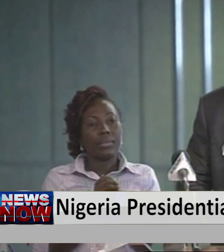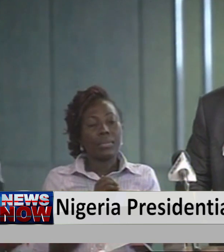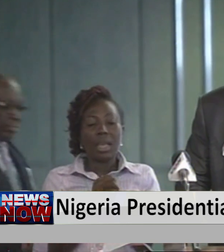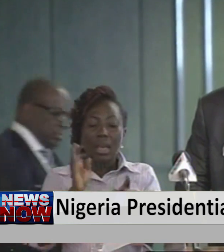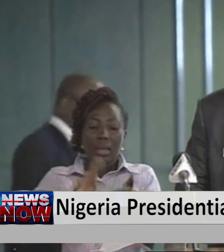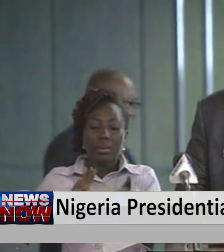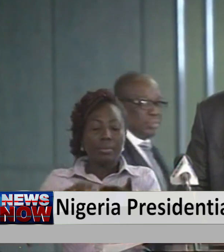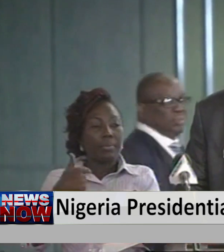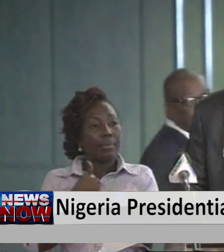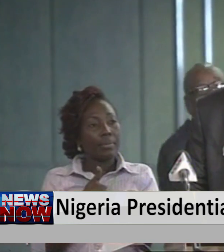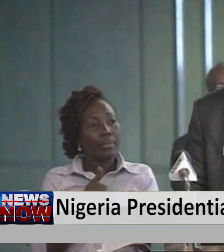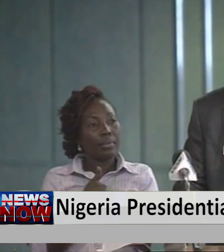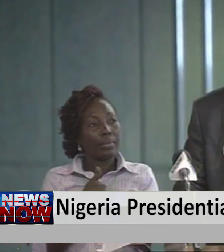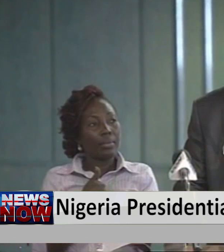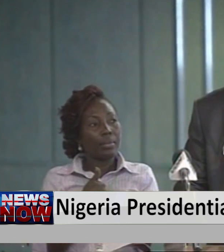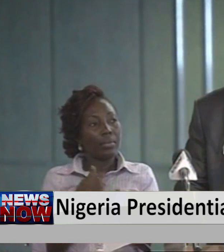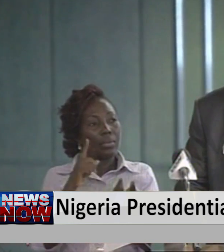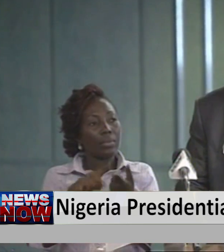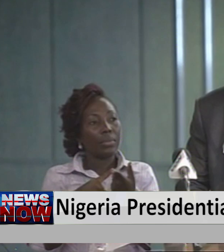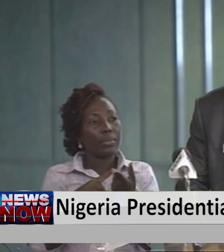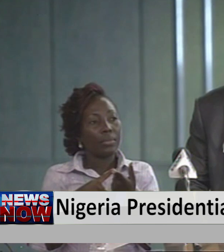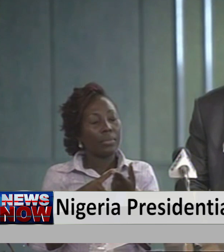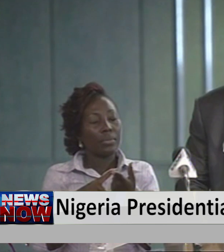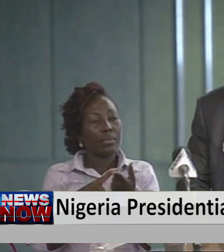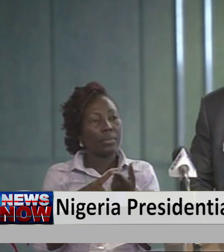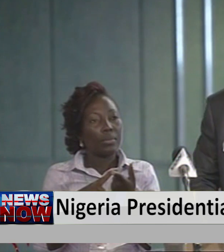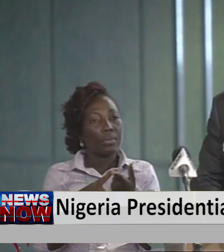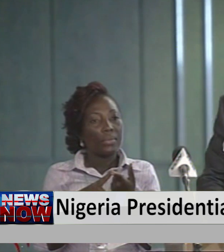Permit me to